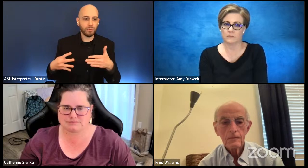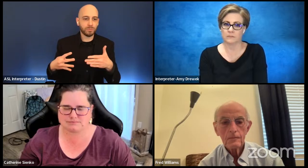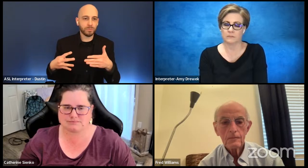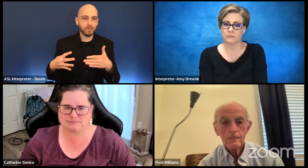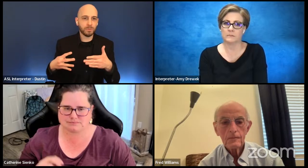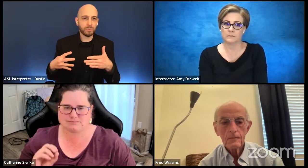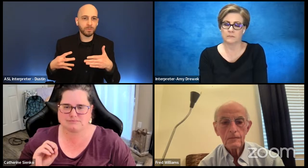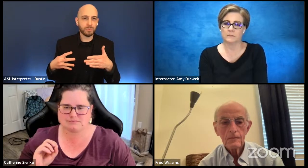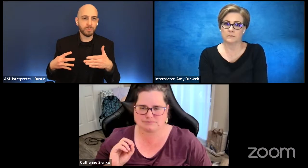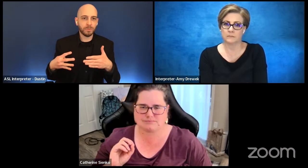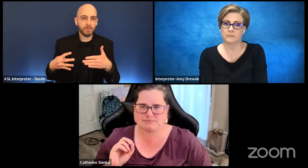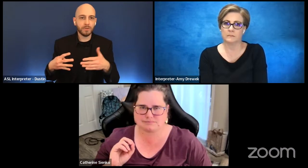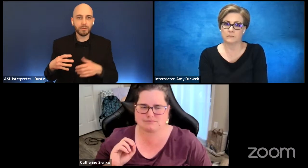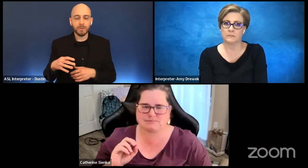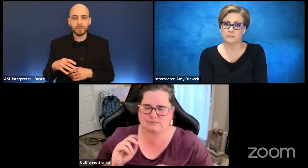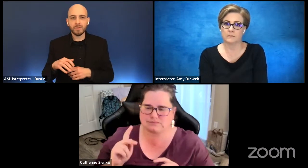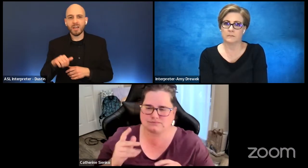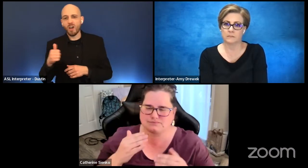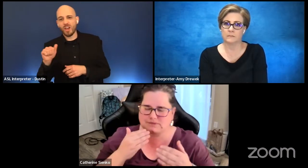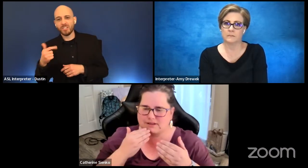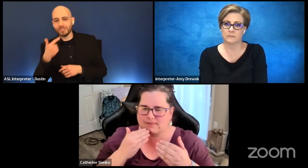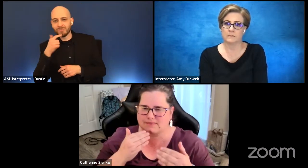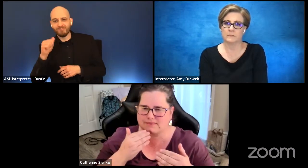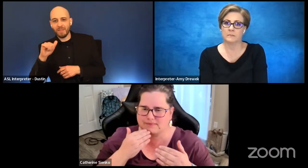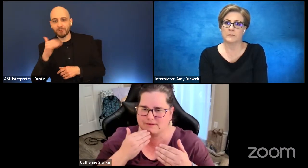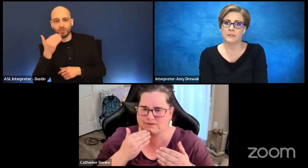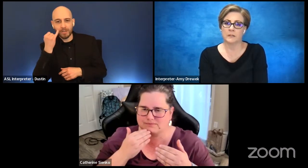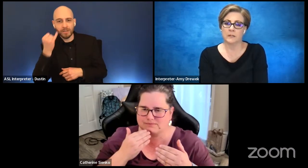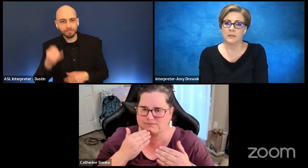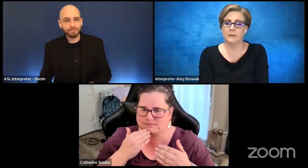Yeah, good idea.